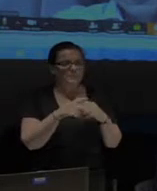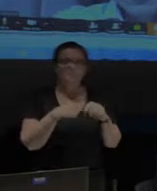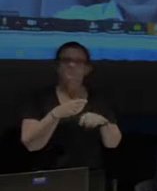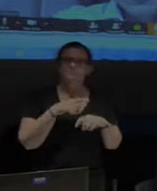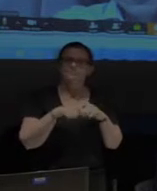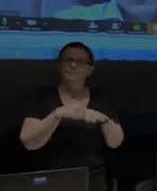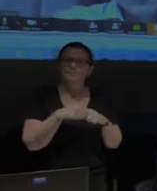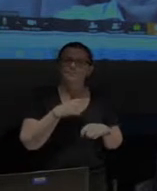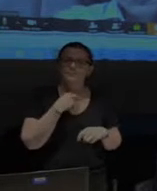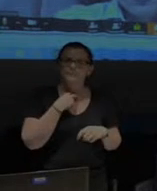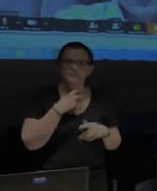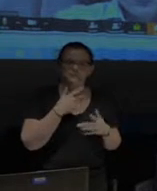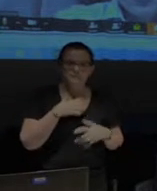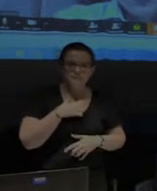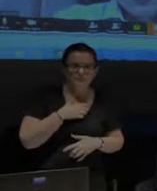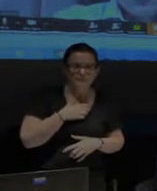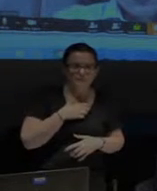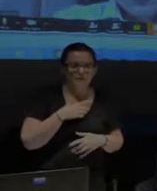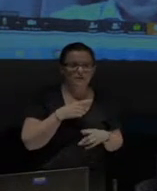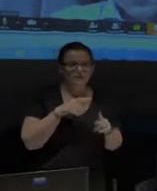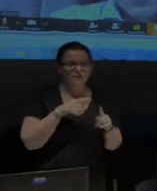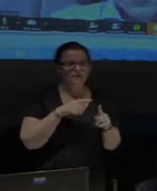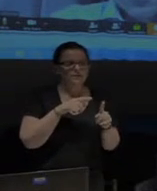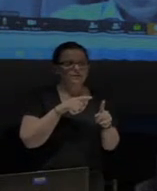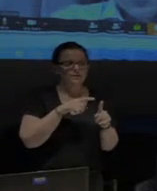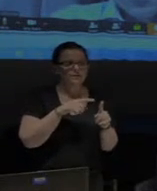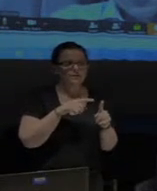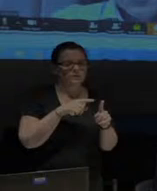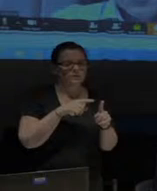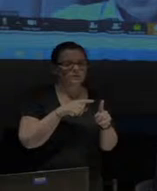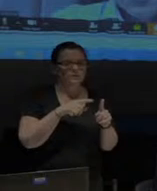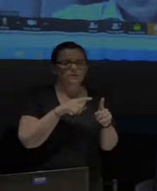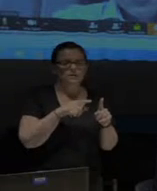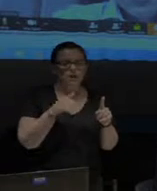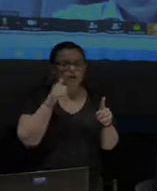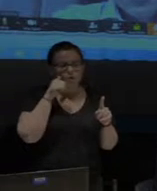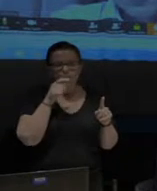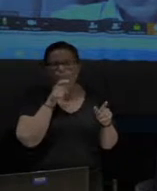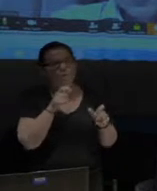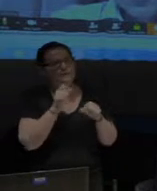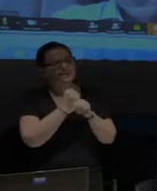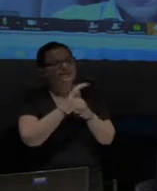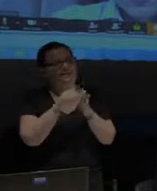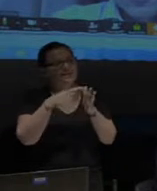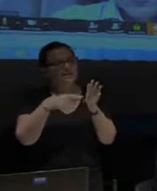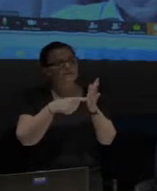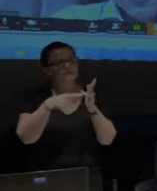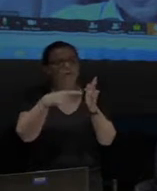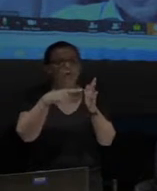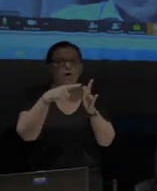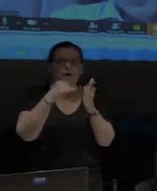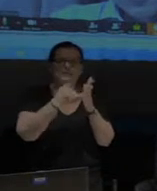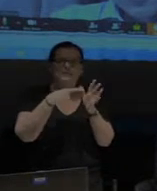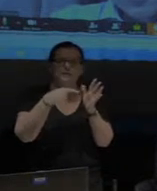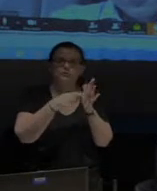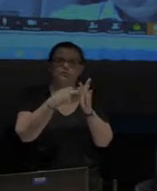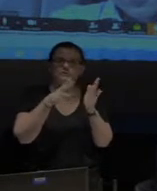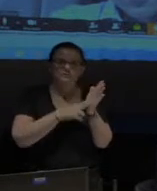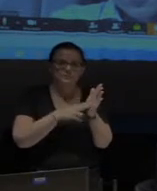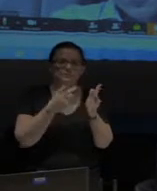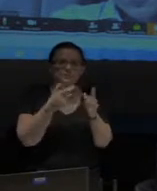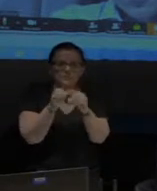leads to problems that, I think it's a little bit over the top to talk about ghettoisation here, but there are pockets where we know that